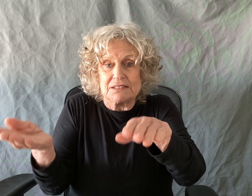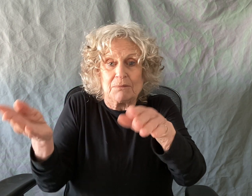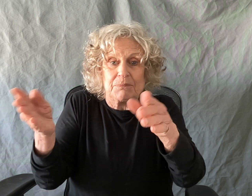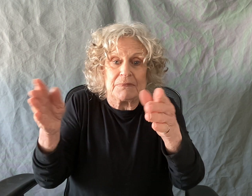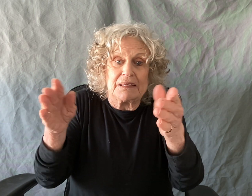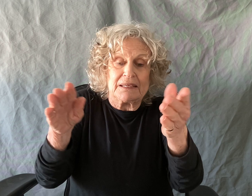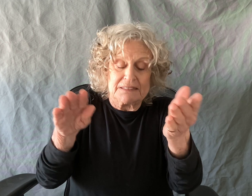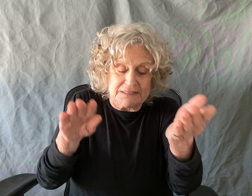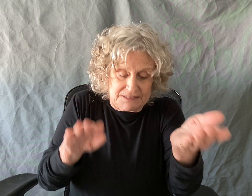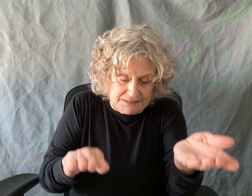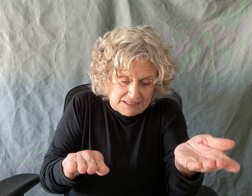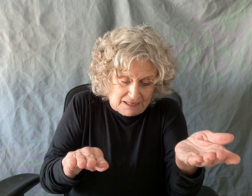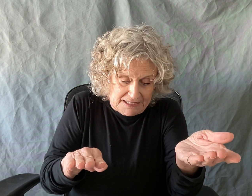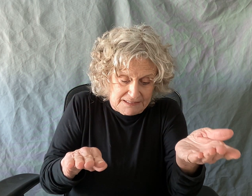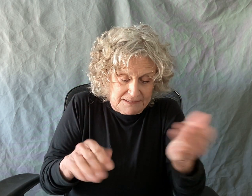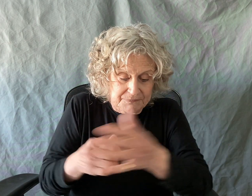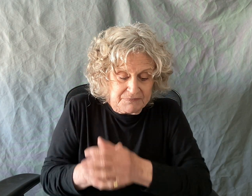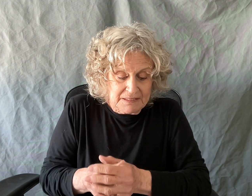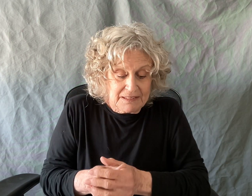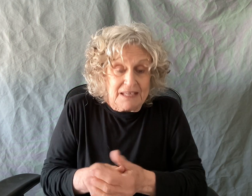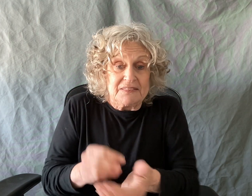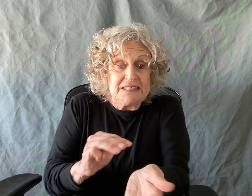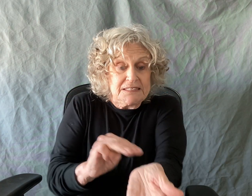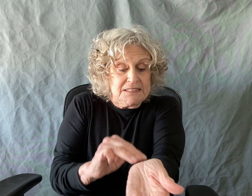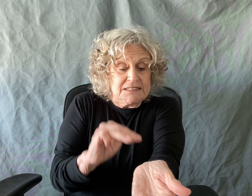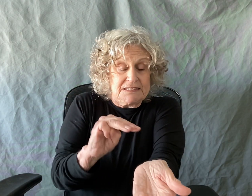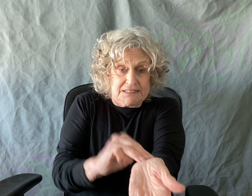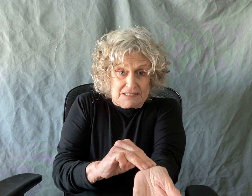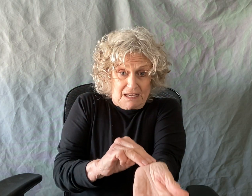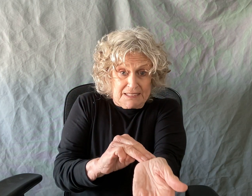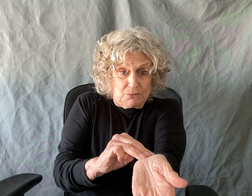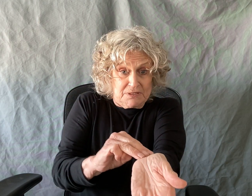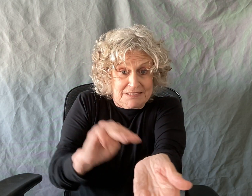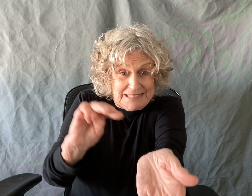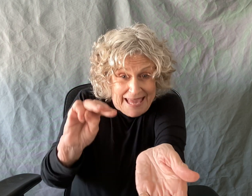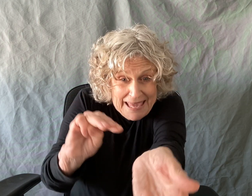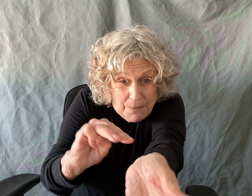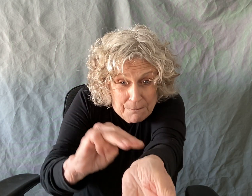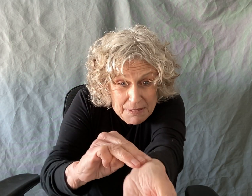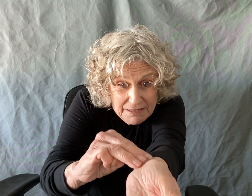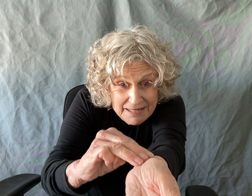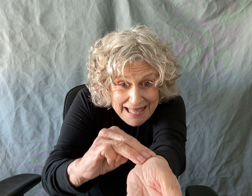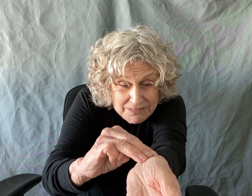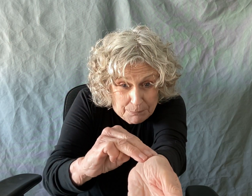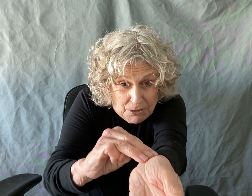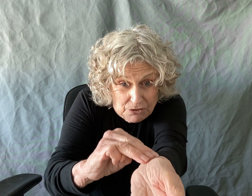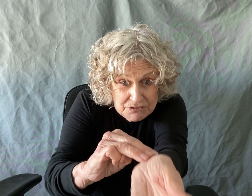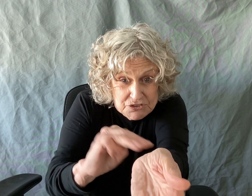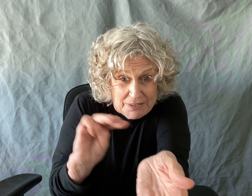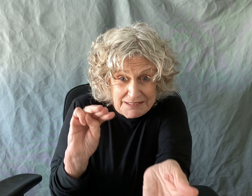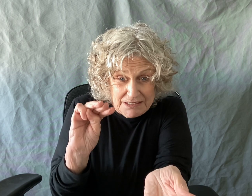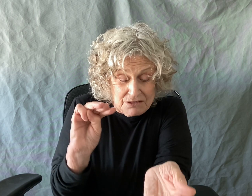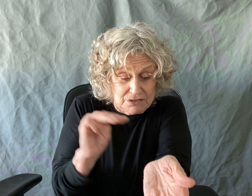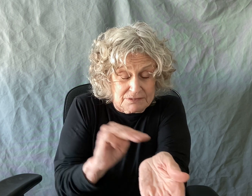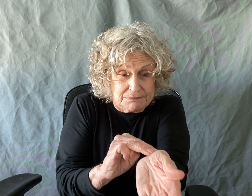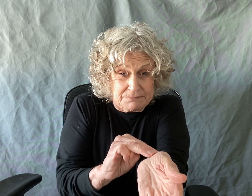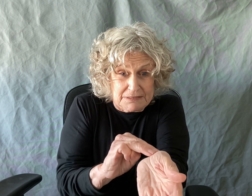up, and it's died. This is the sign when it's M at the pulse right there, the